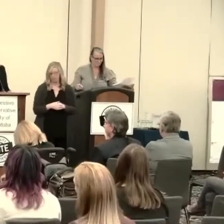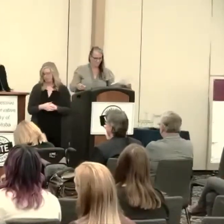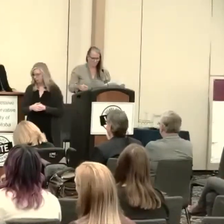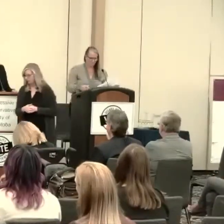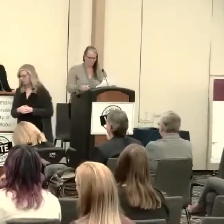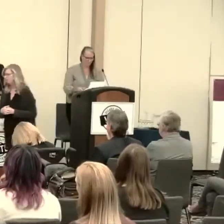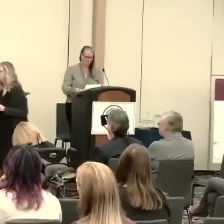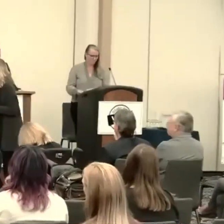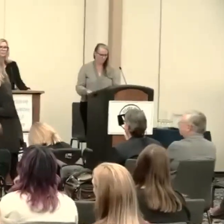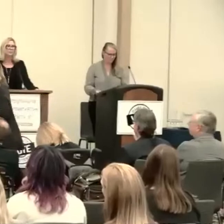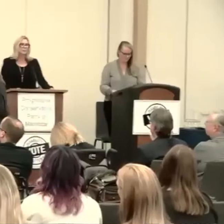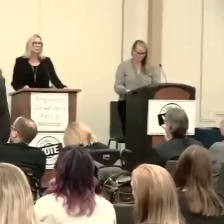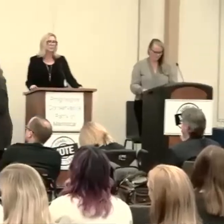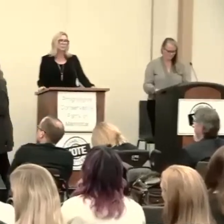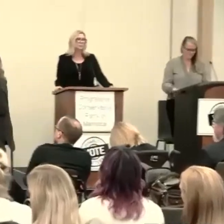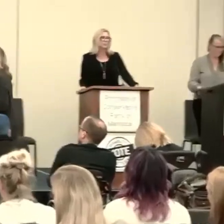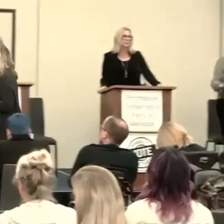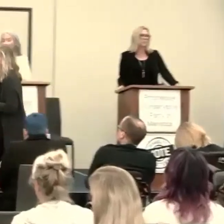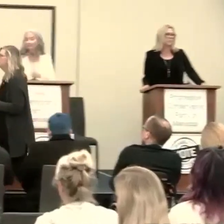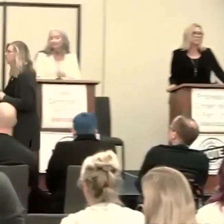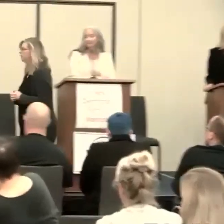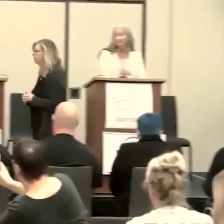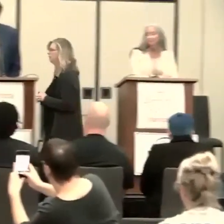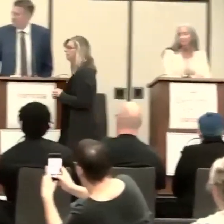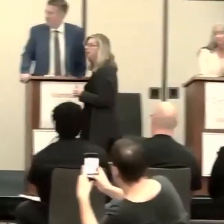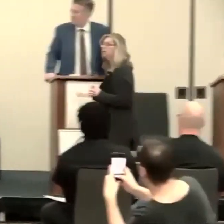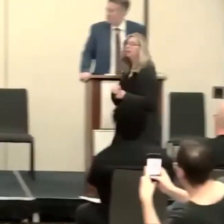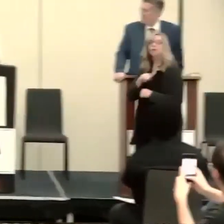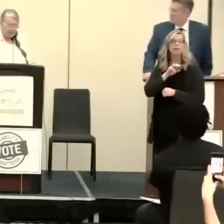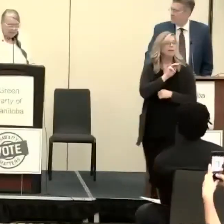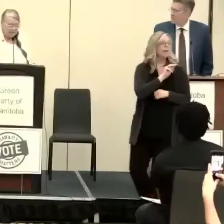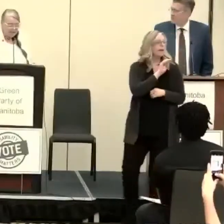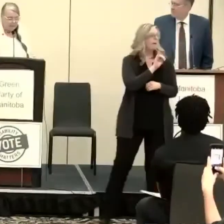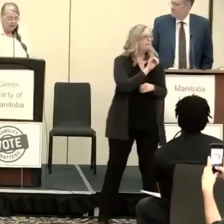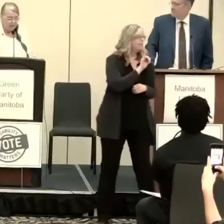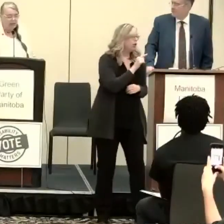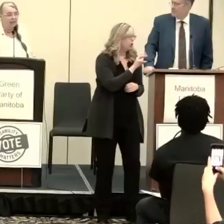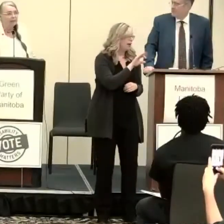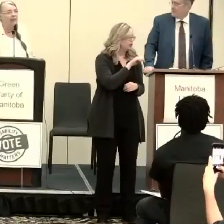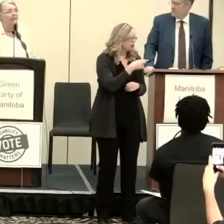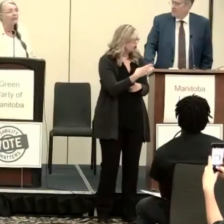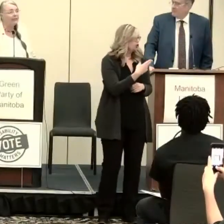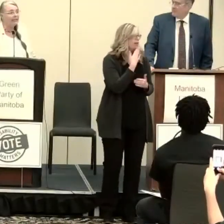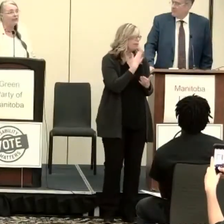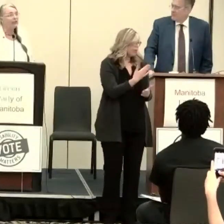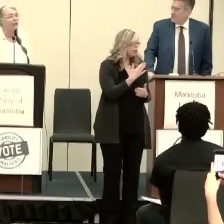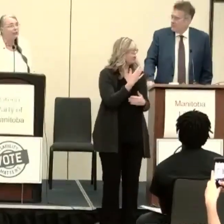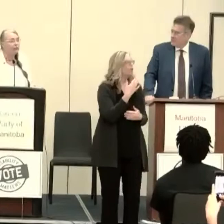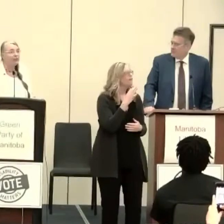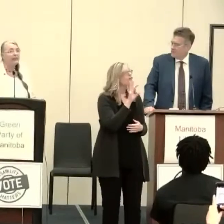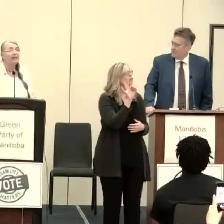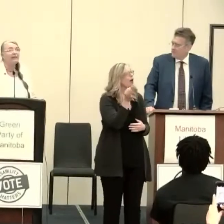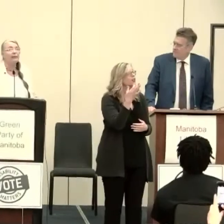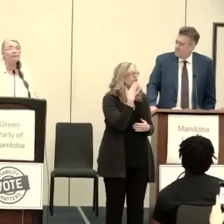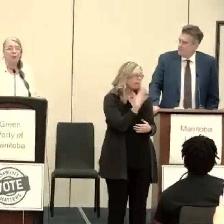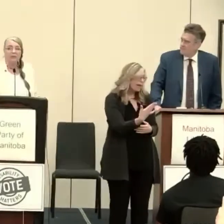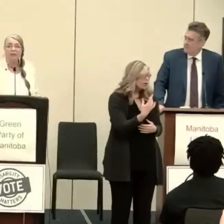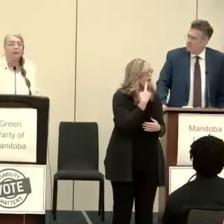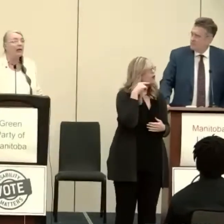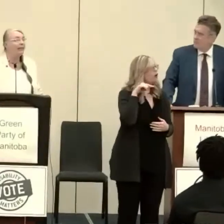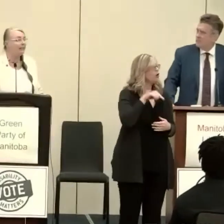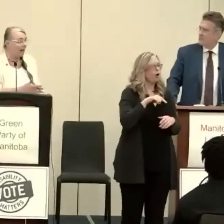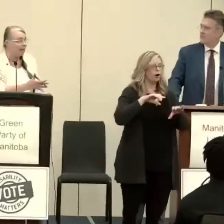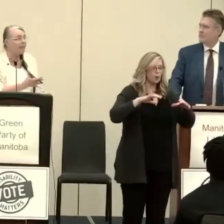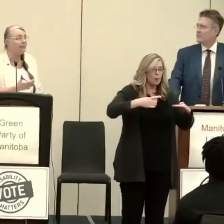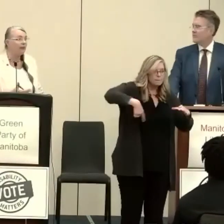Miigwech, merci for your activism, for the hard work that your associations are doing, that brought